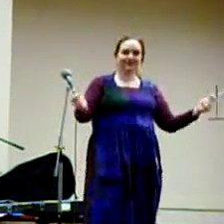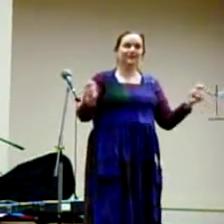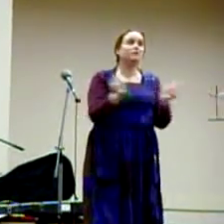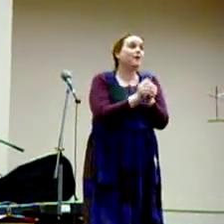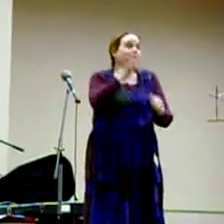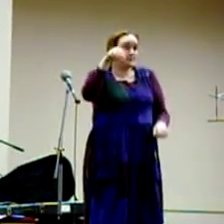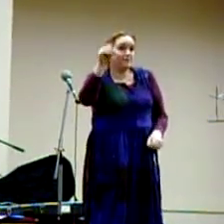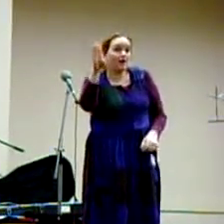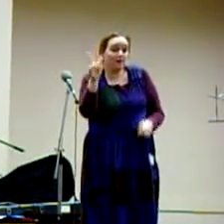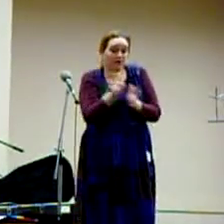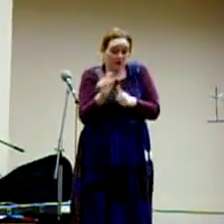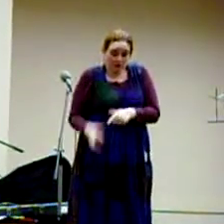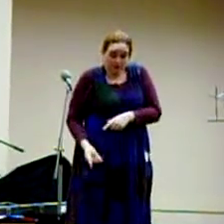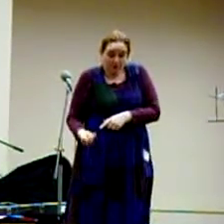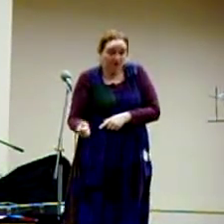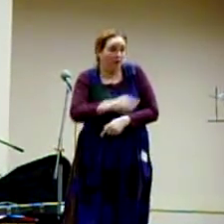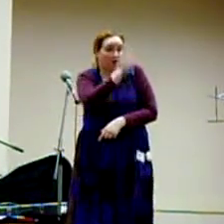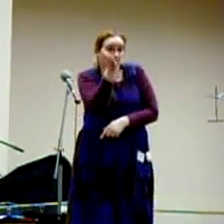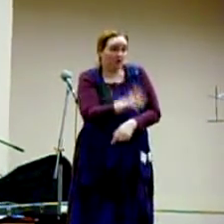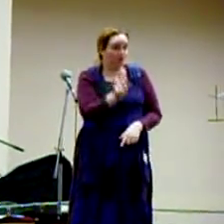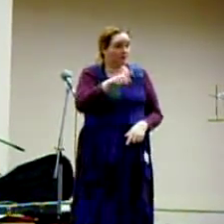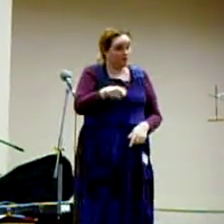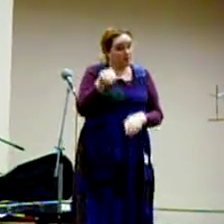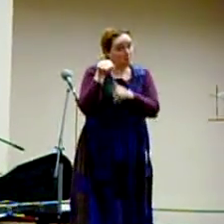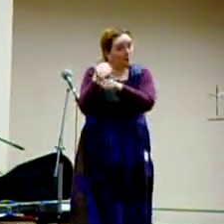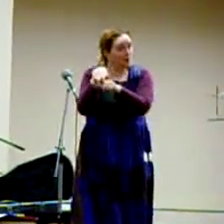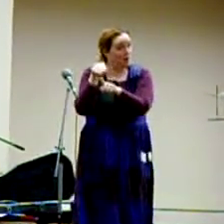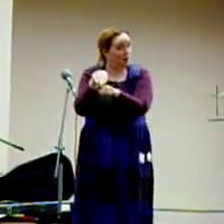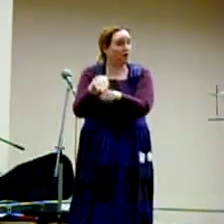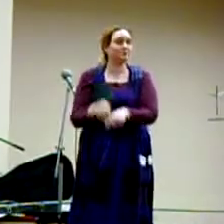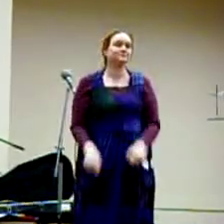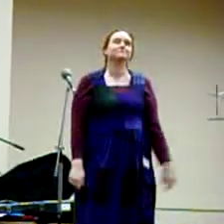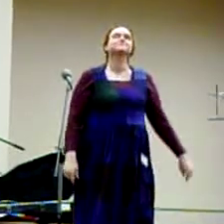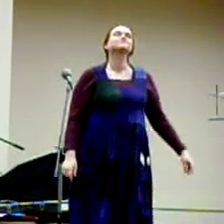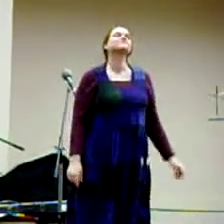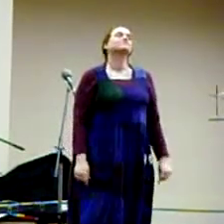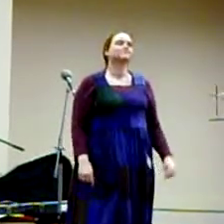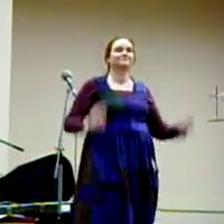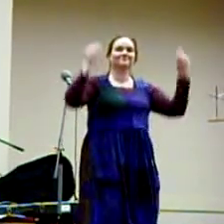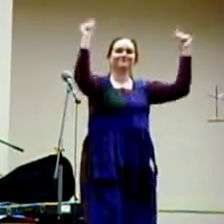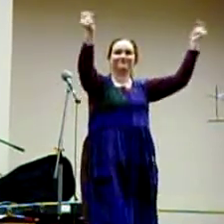With Bob's little doggies, you never have to nag.